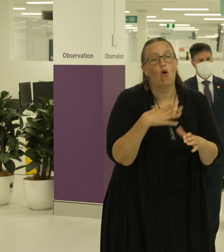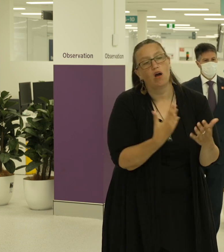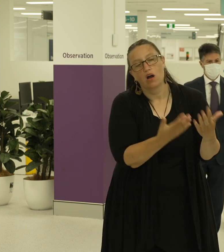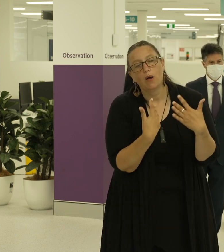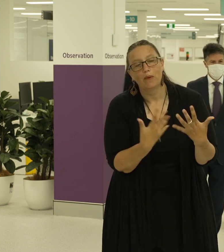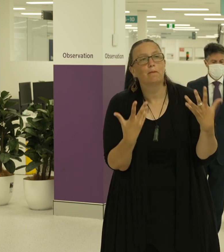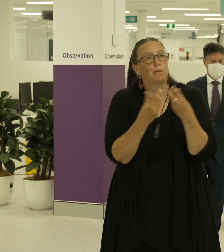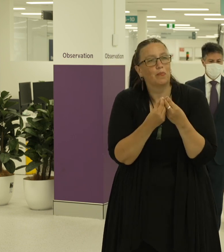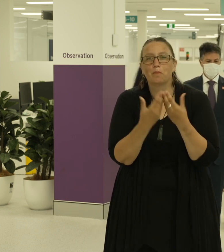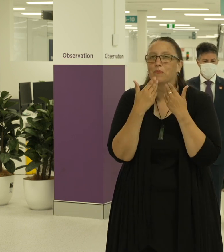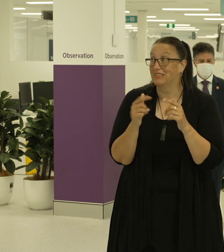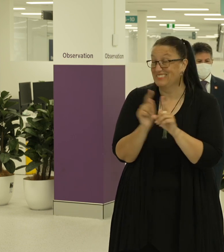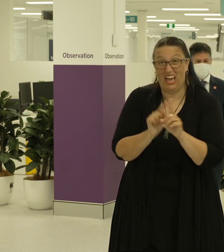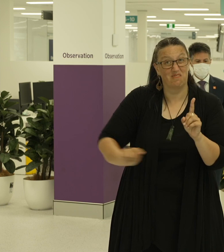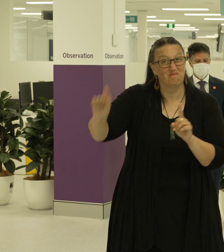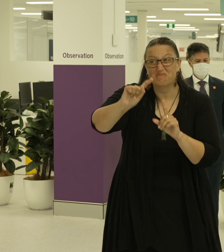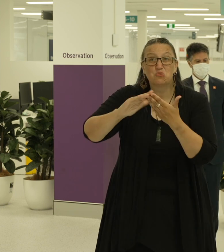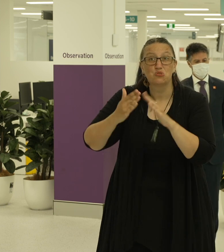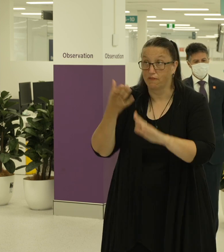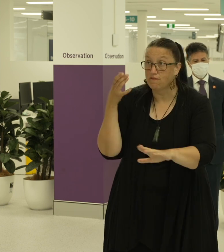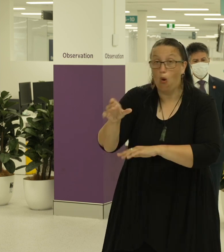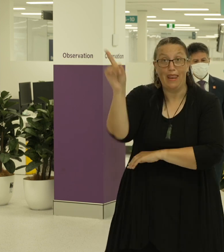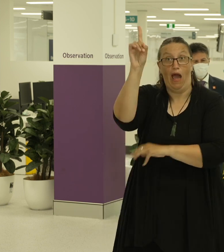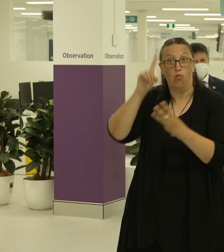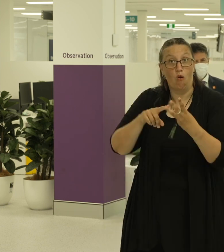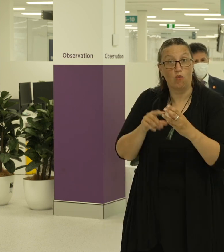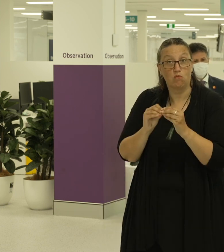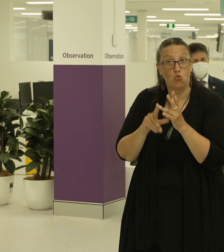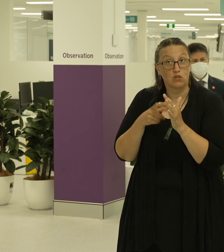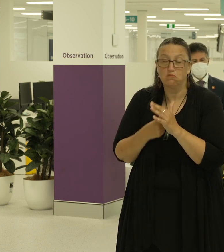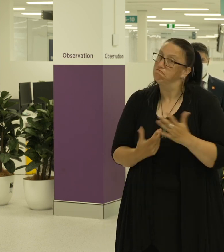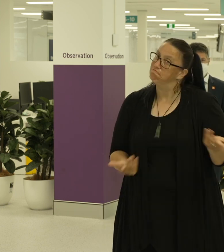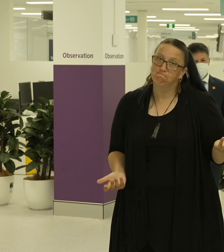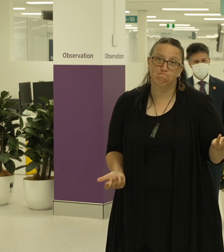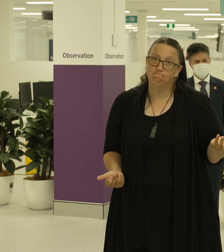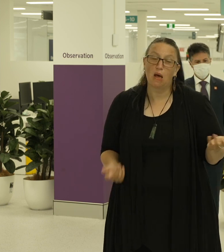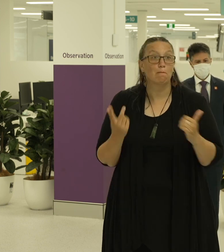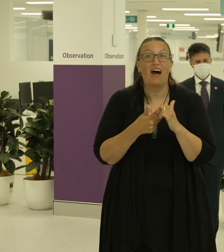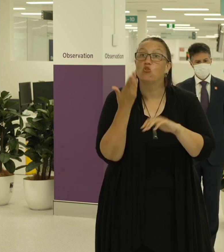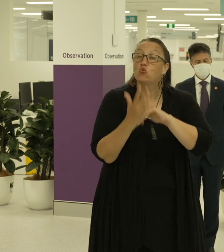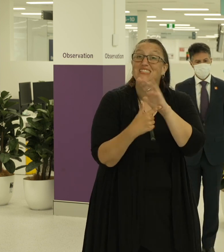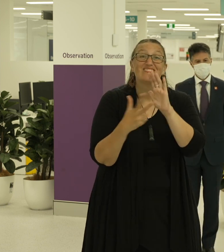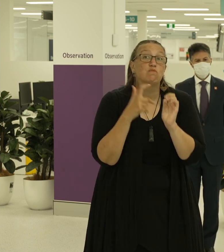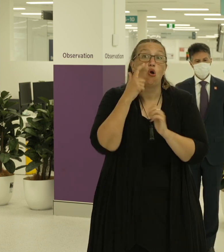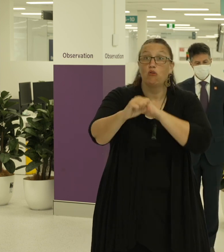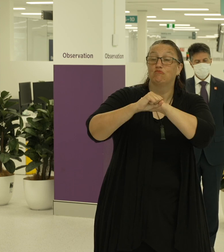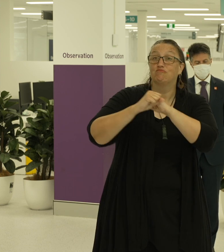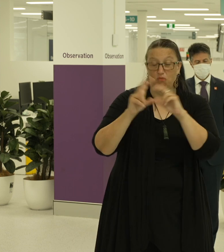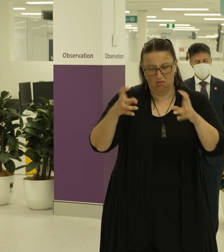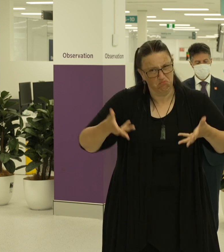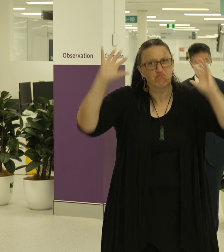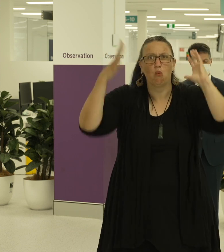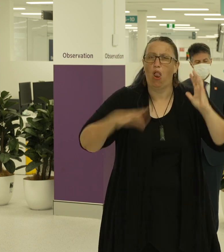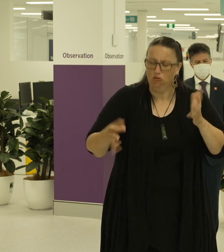with the broader community. Although, as the motto now says, and the new campaign, let's do this. Let's get